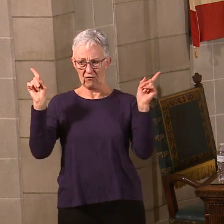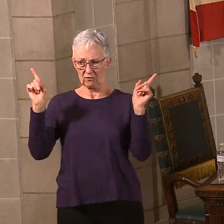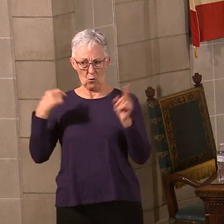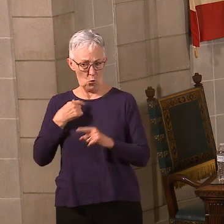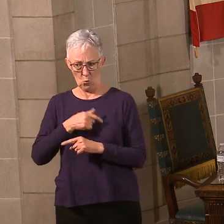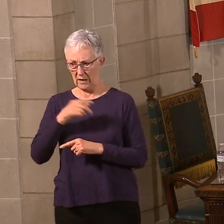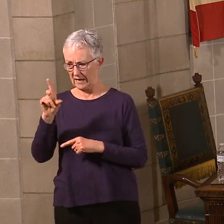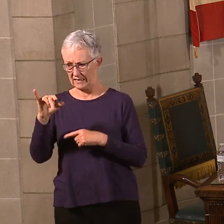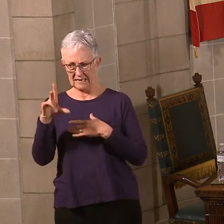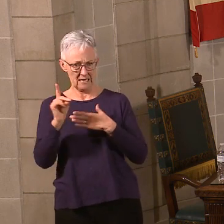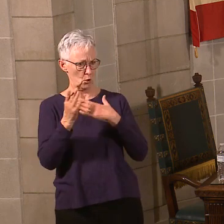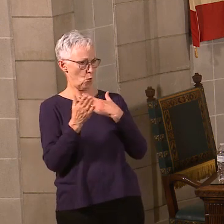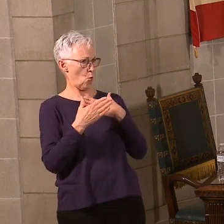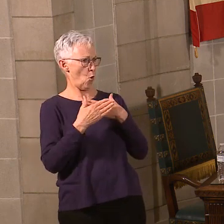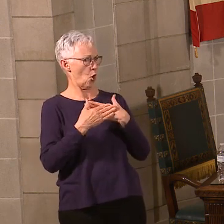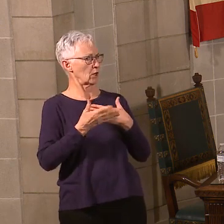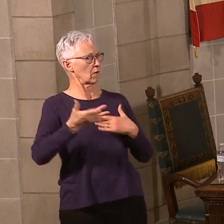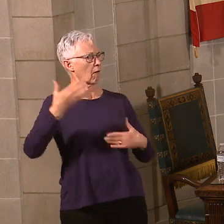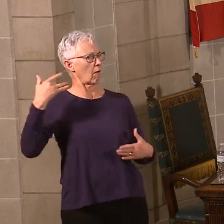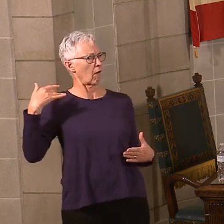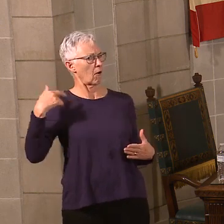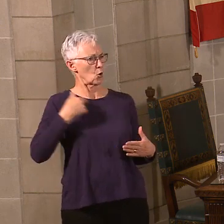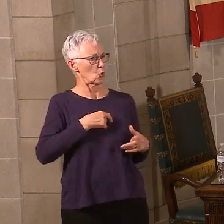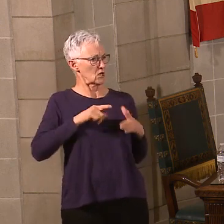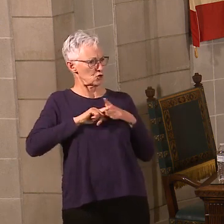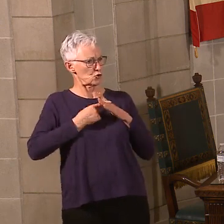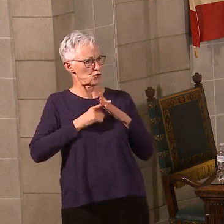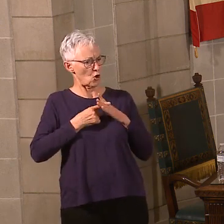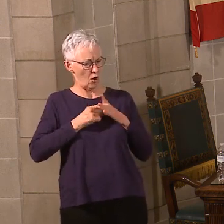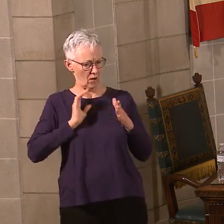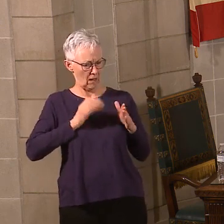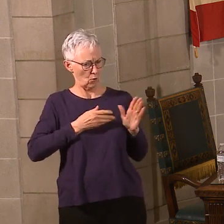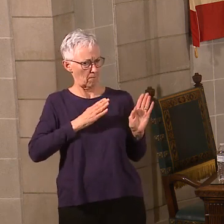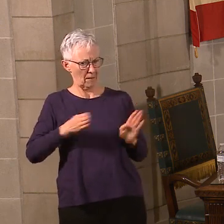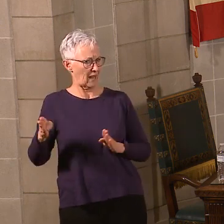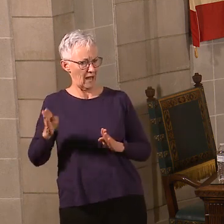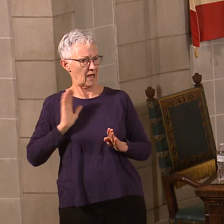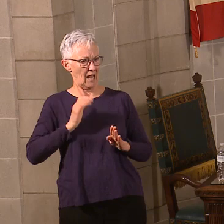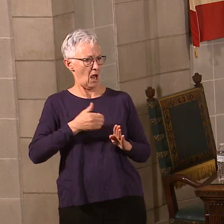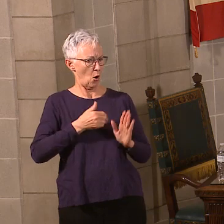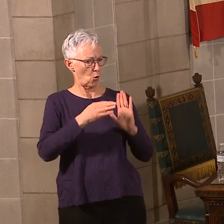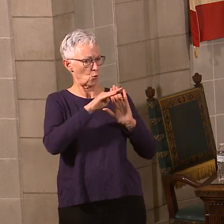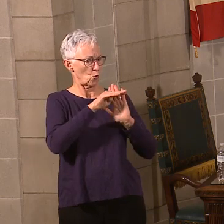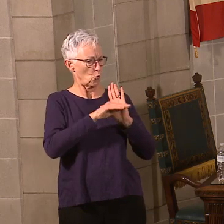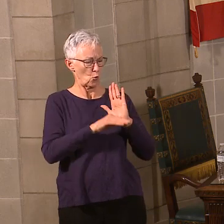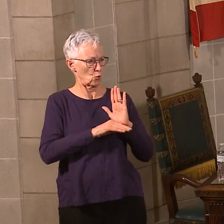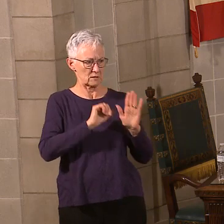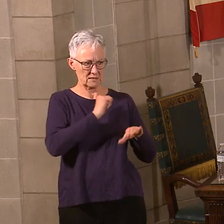that didn't take the steps we took. And so we've seen a slower spread here than maybe other places.